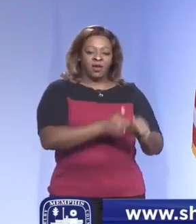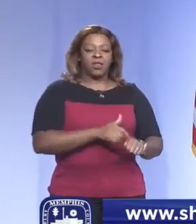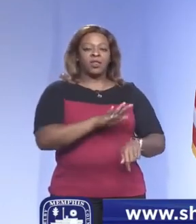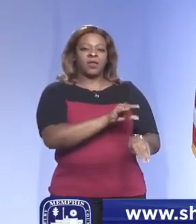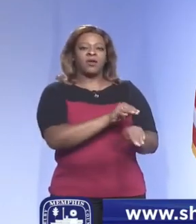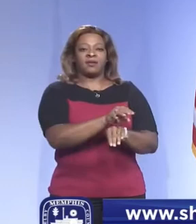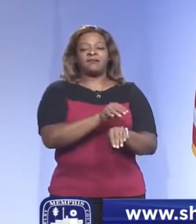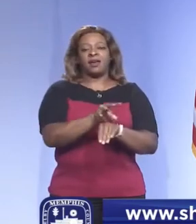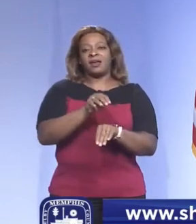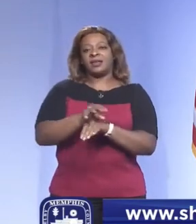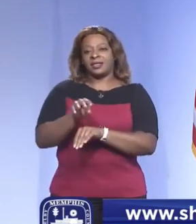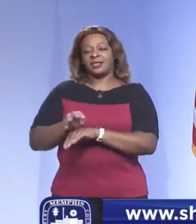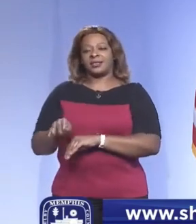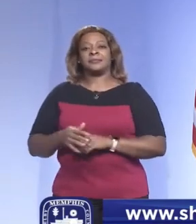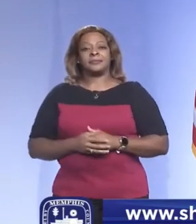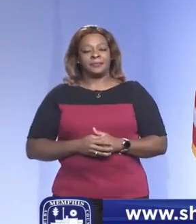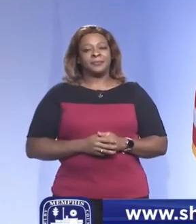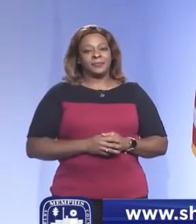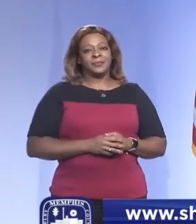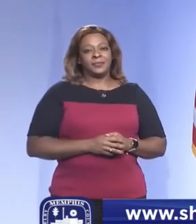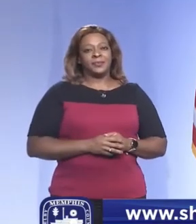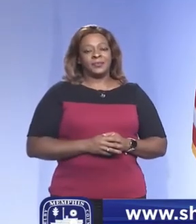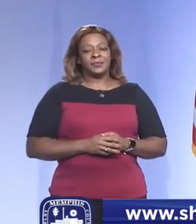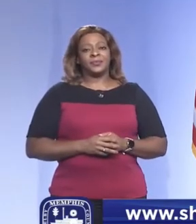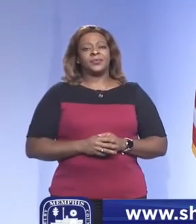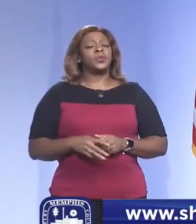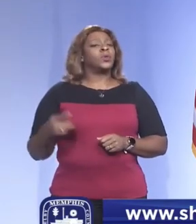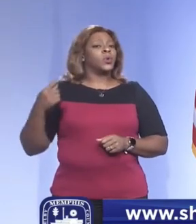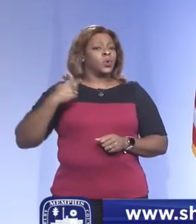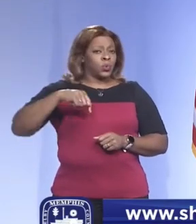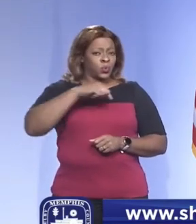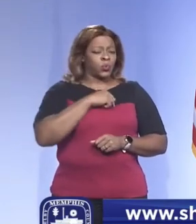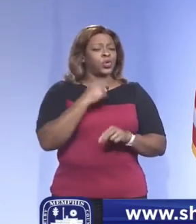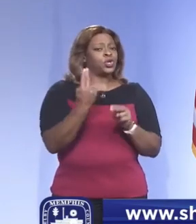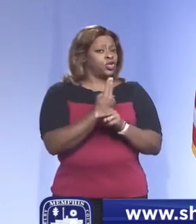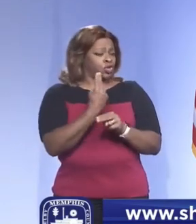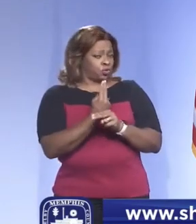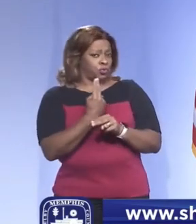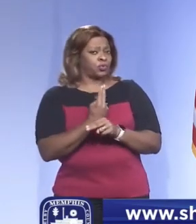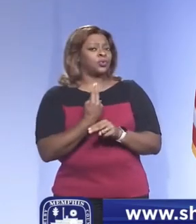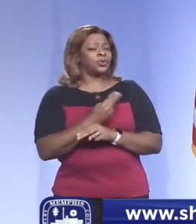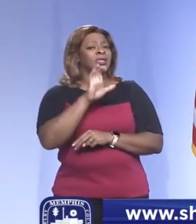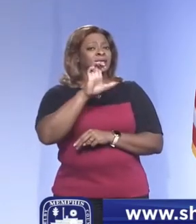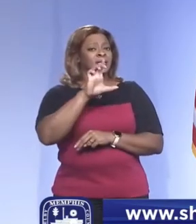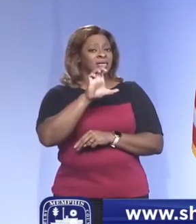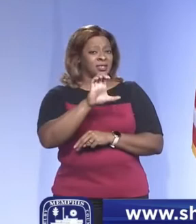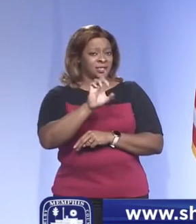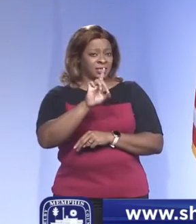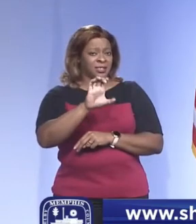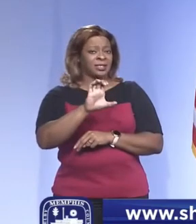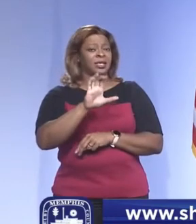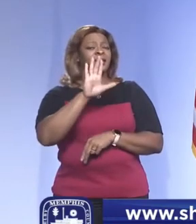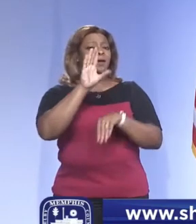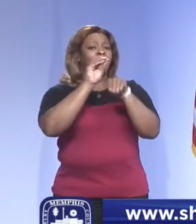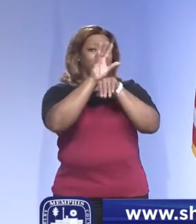their guidance. So we use the CDC guidance